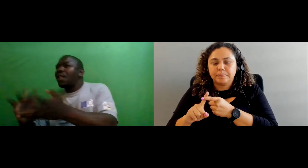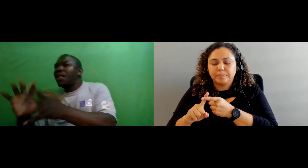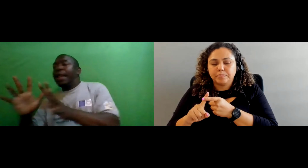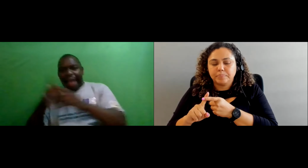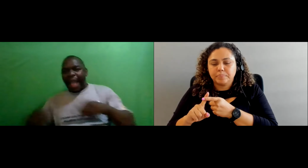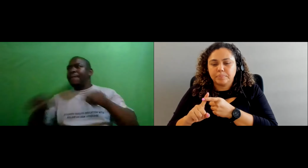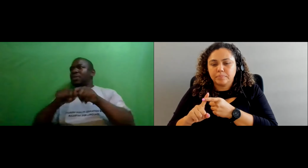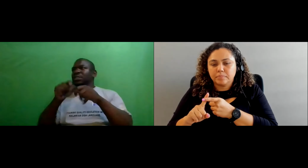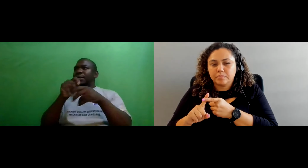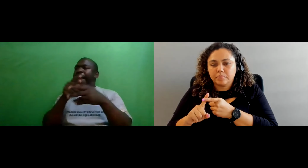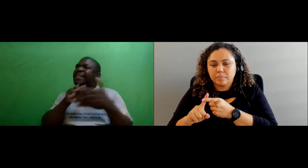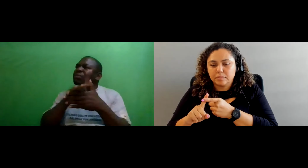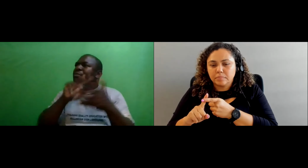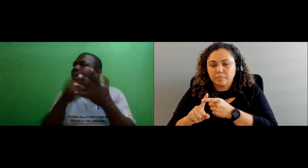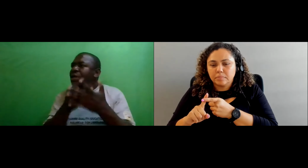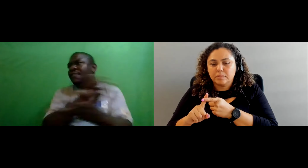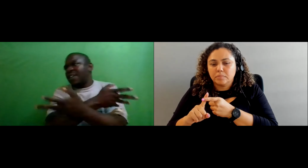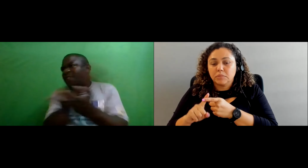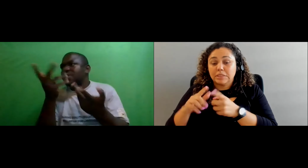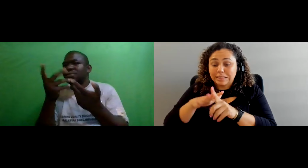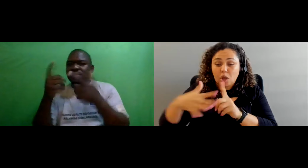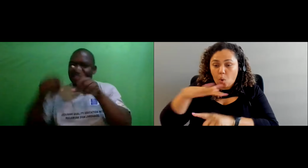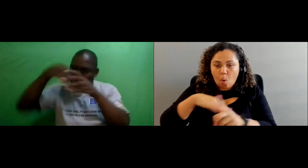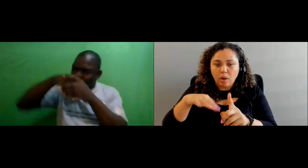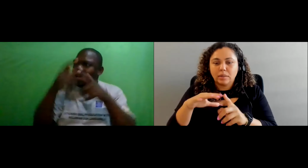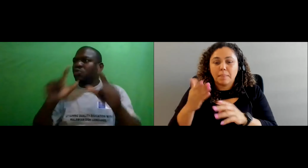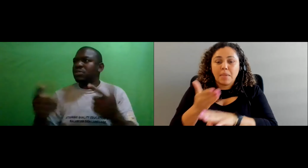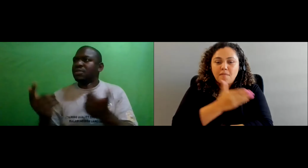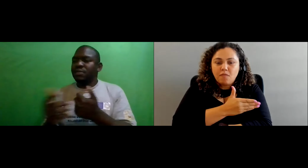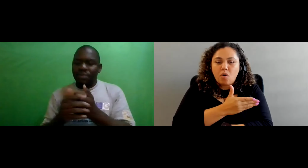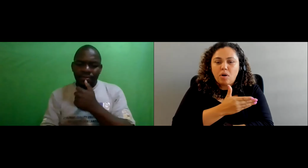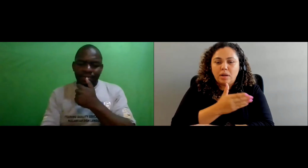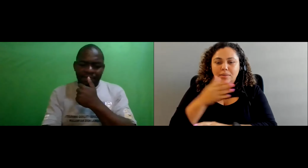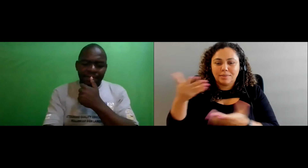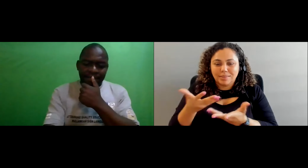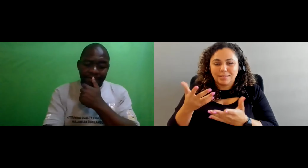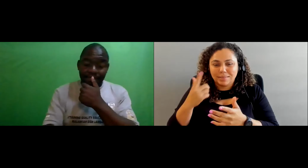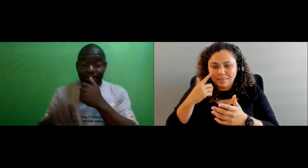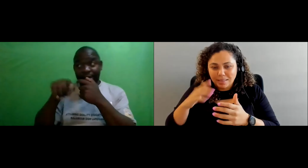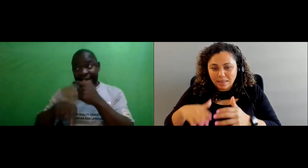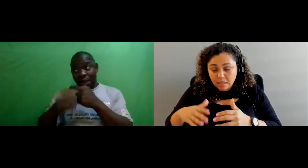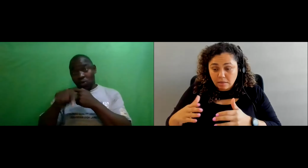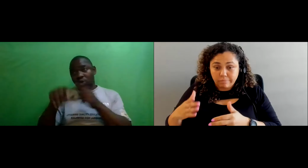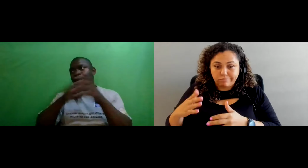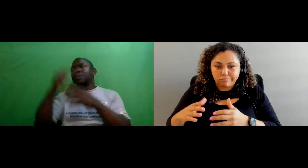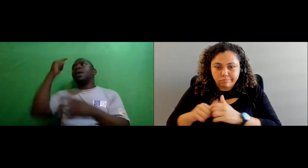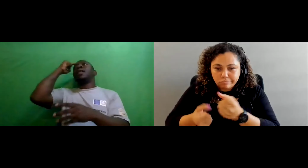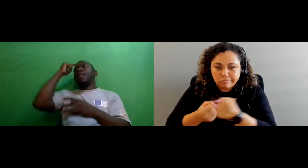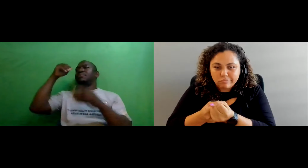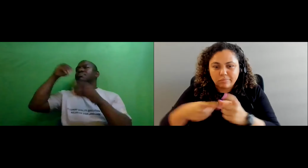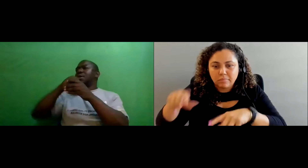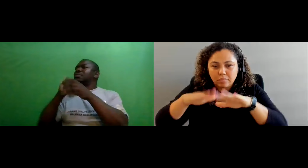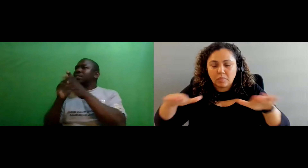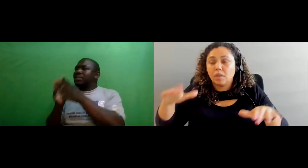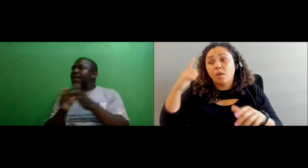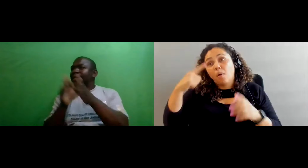content that they could not be able to get before this intervention was made. For children who are blind, there are a lot of materials that are provided for their education, like